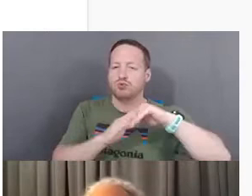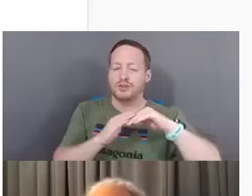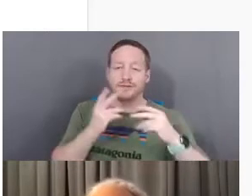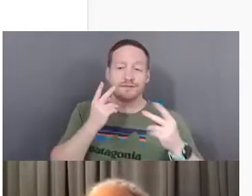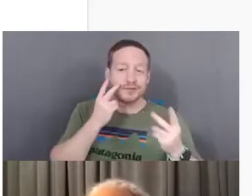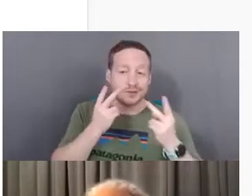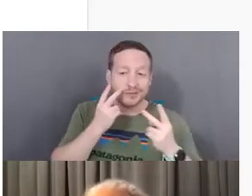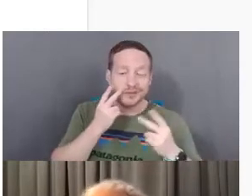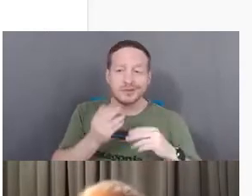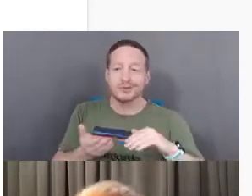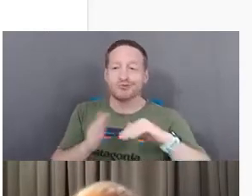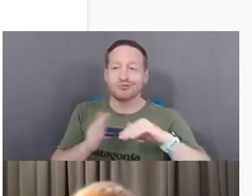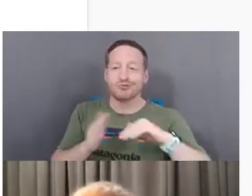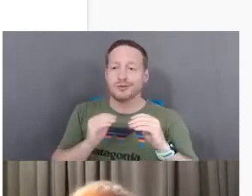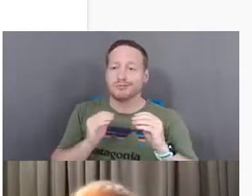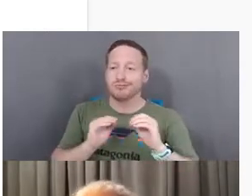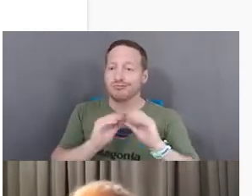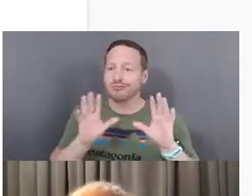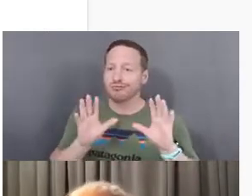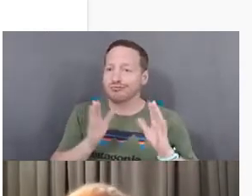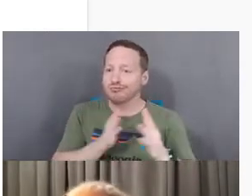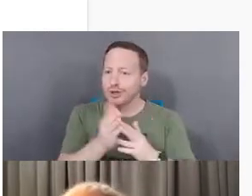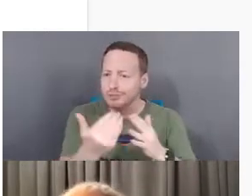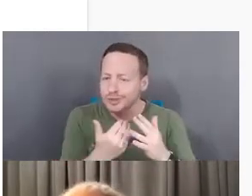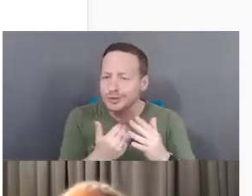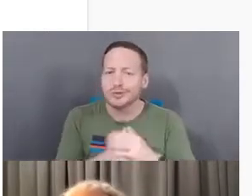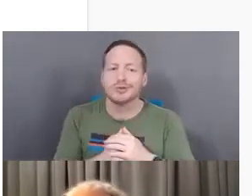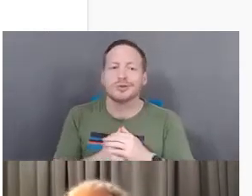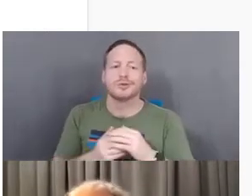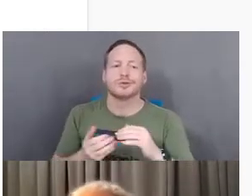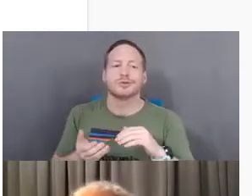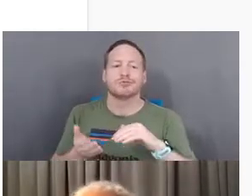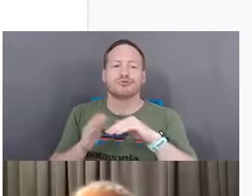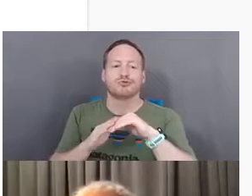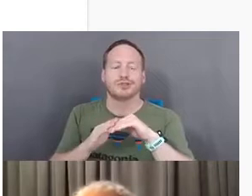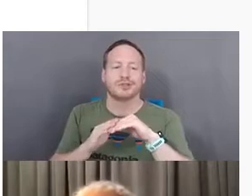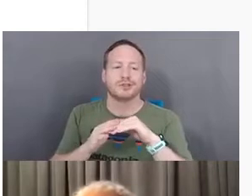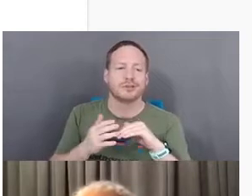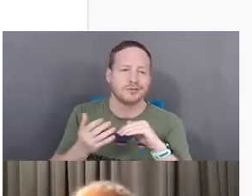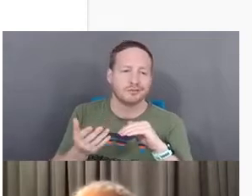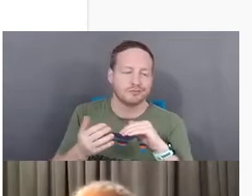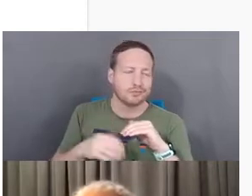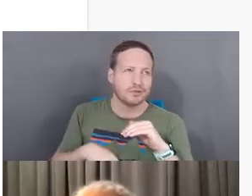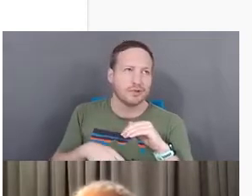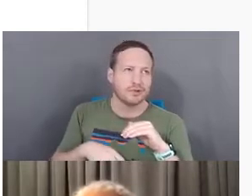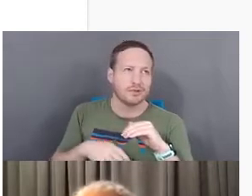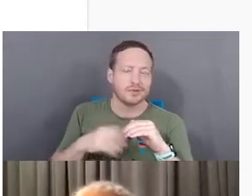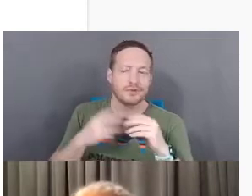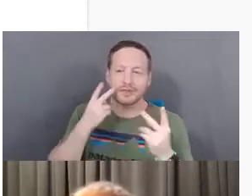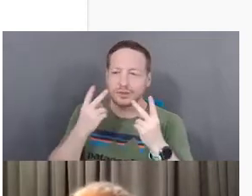the issues that we talked about with more visibility, more transparency. And I'm trying to think of what the